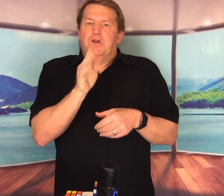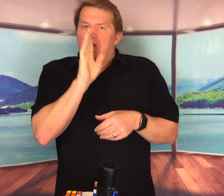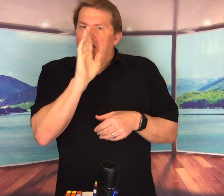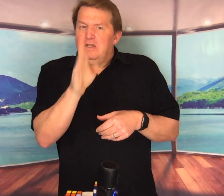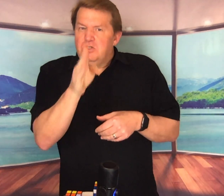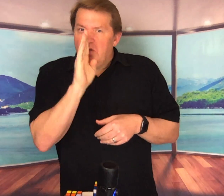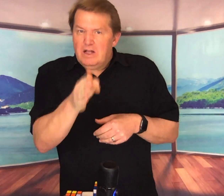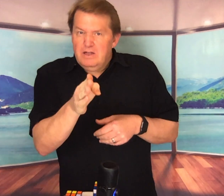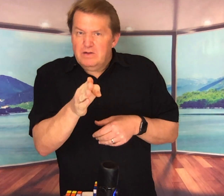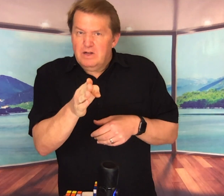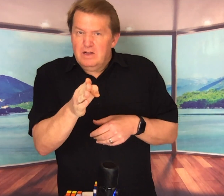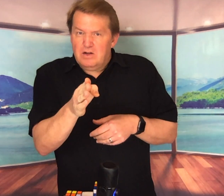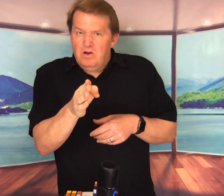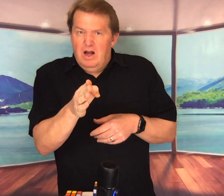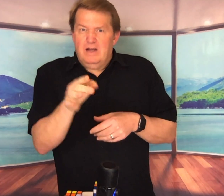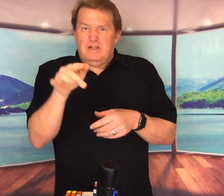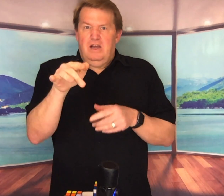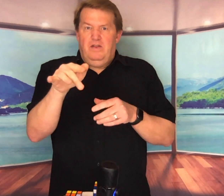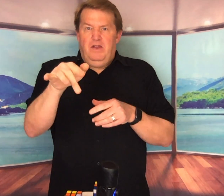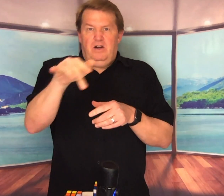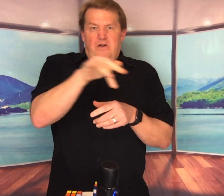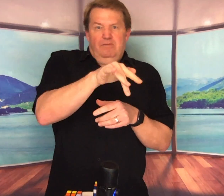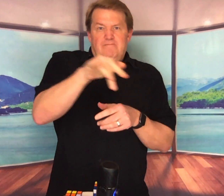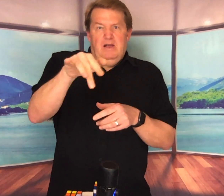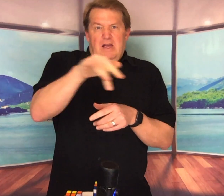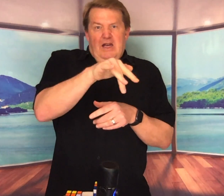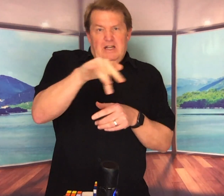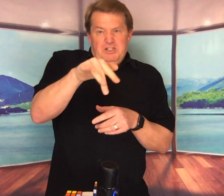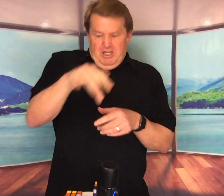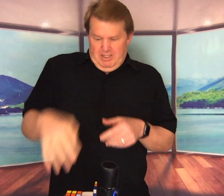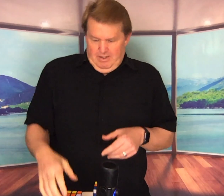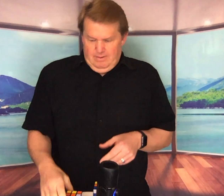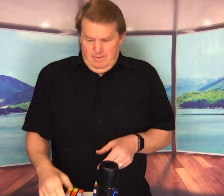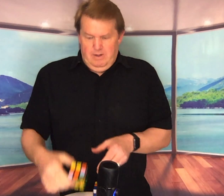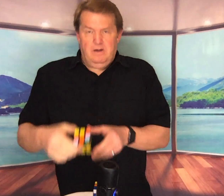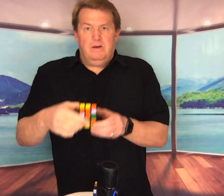not directly across, they're adjacent.